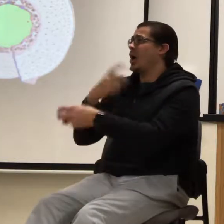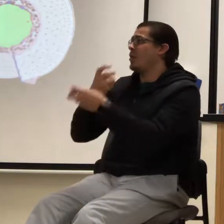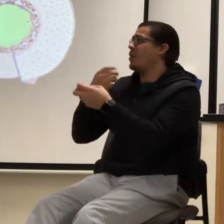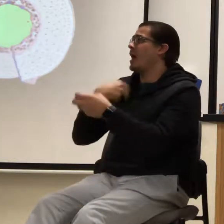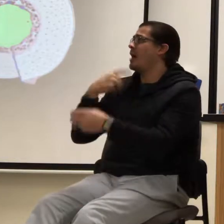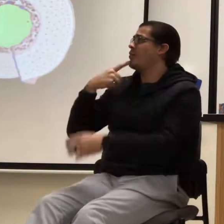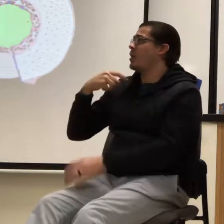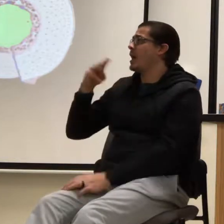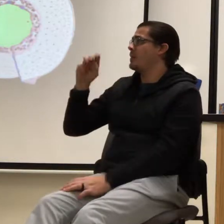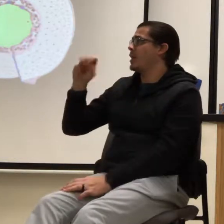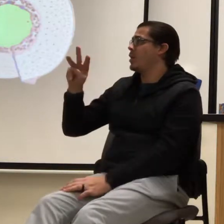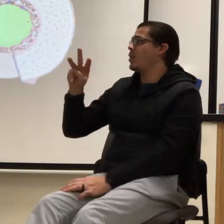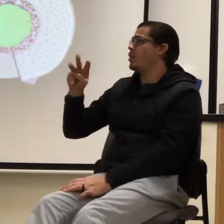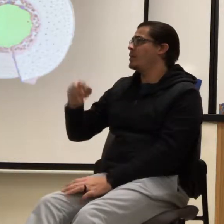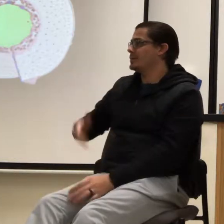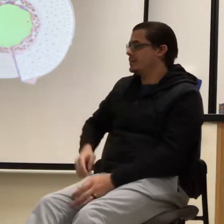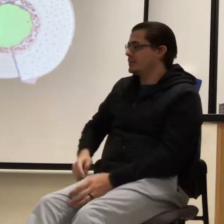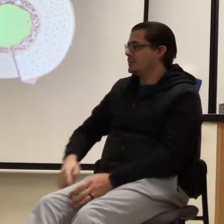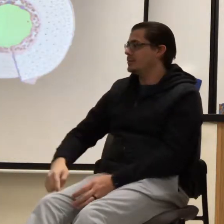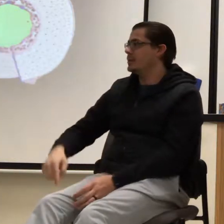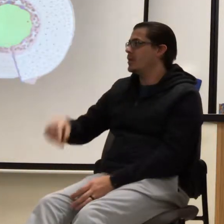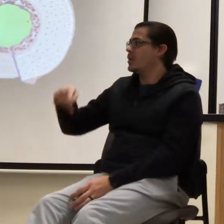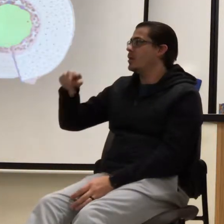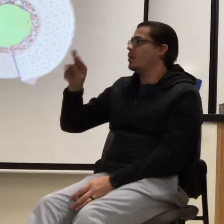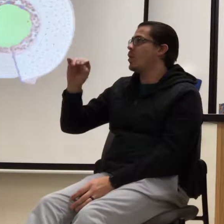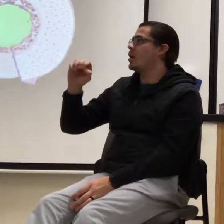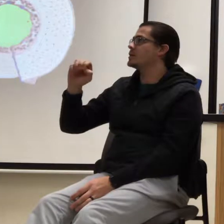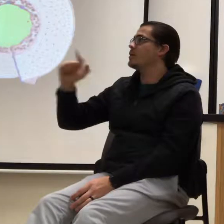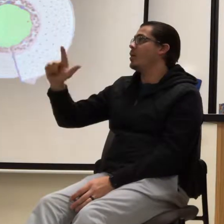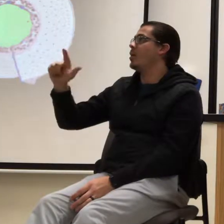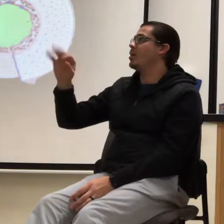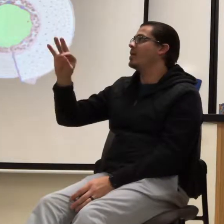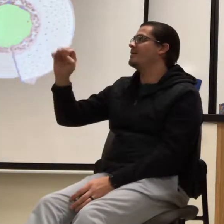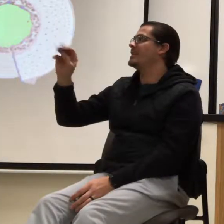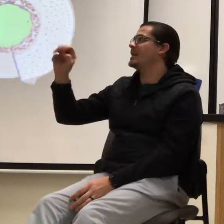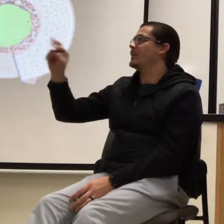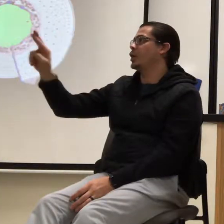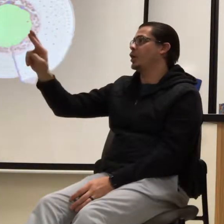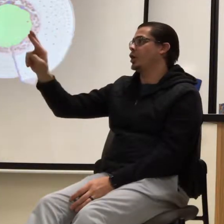red marrow is the proximal femur. I think I might have mentioned that.